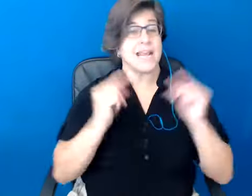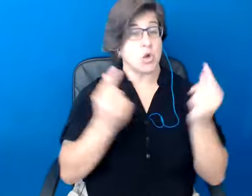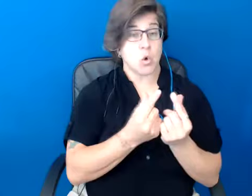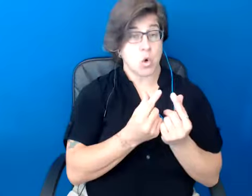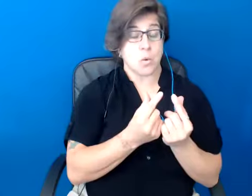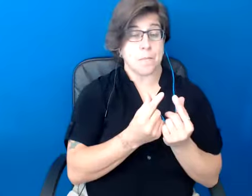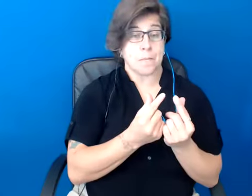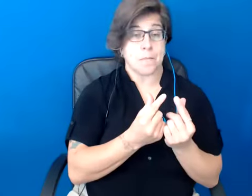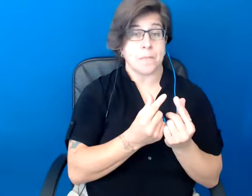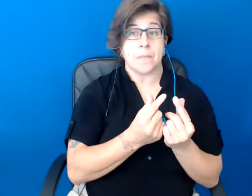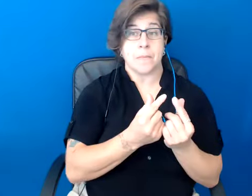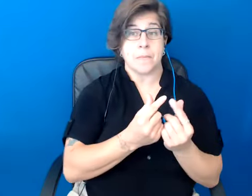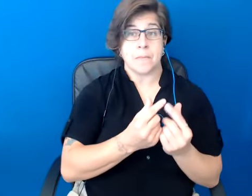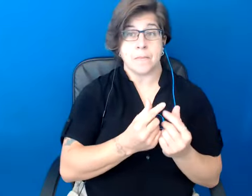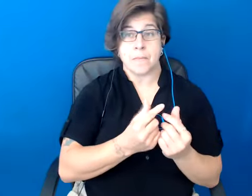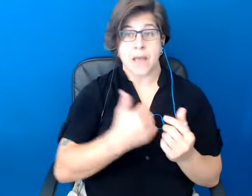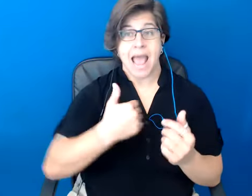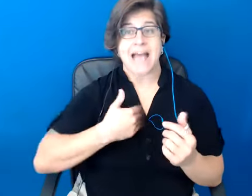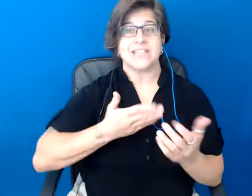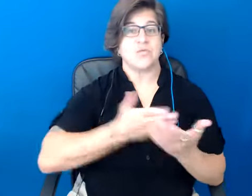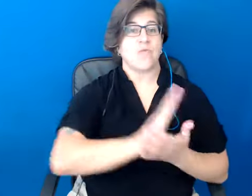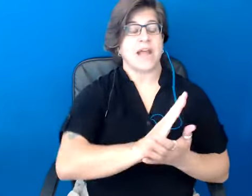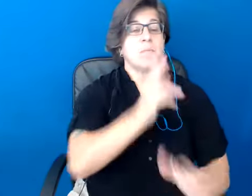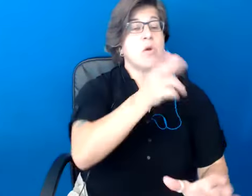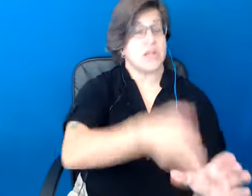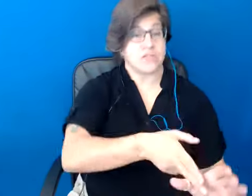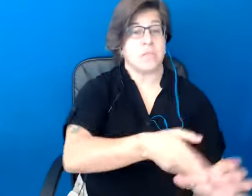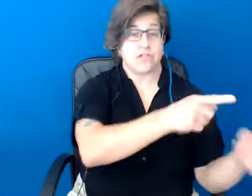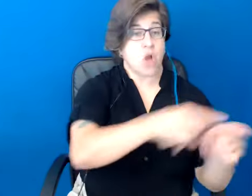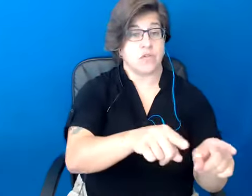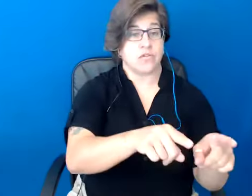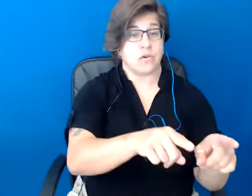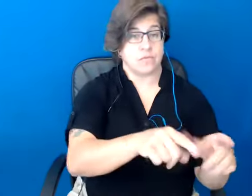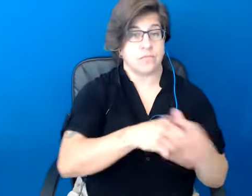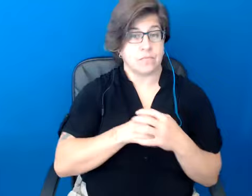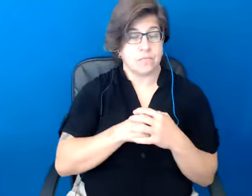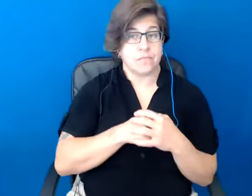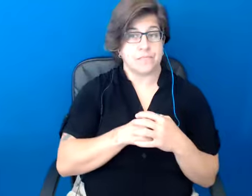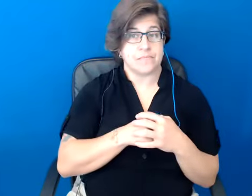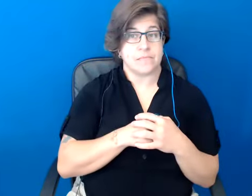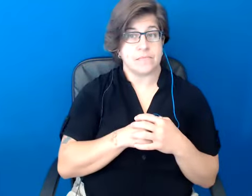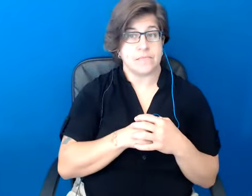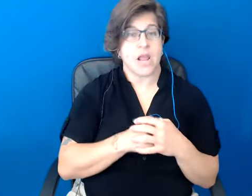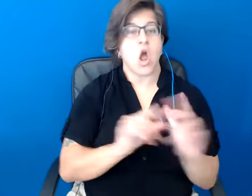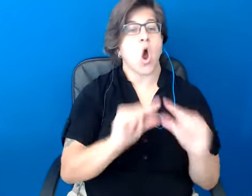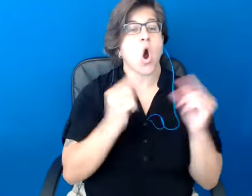And groups, just like the individual, groups have the right of participation too. That's what the concept's talking